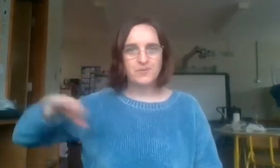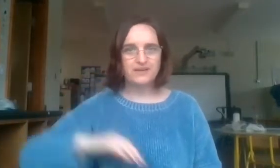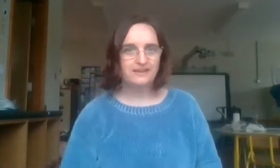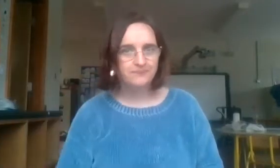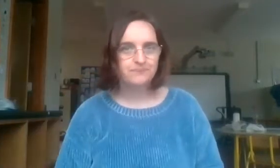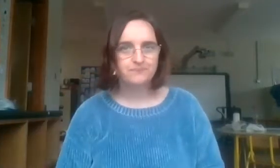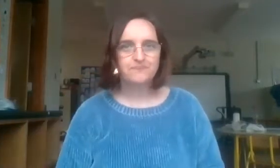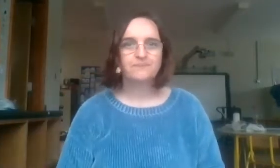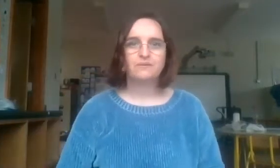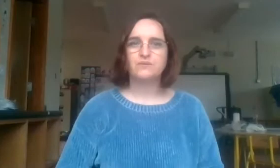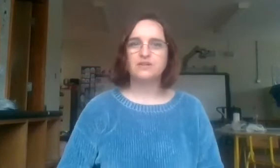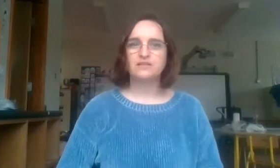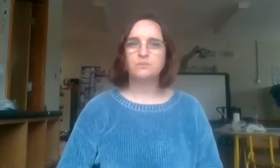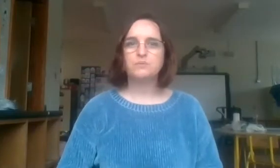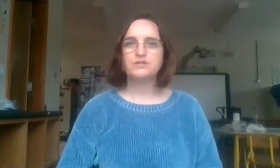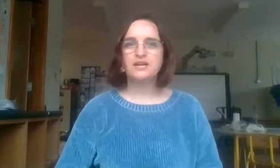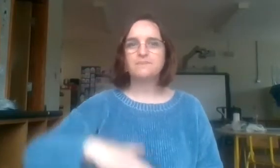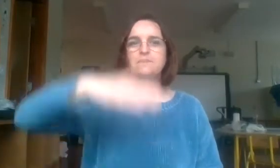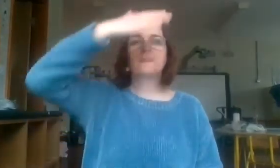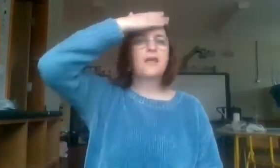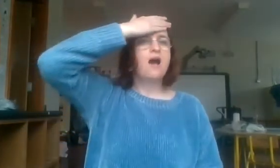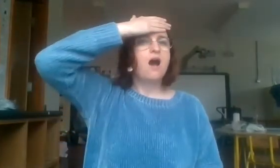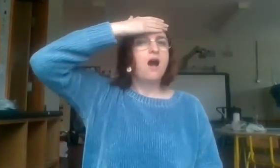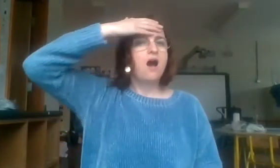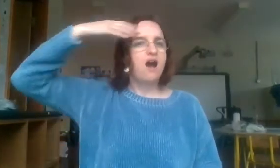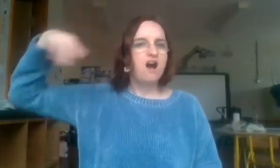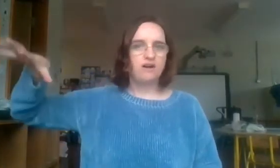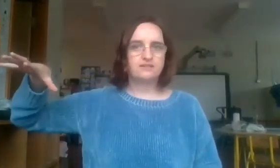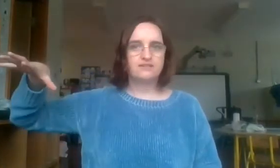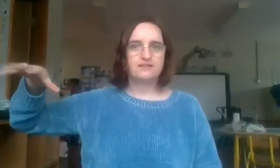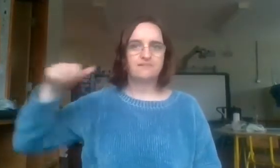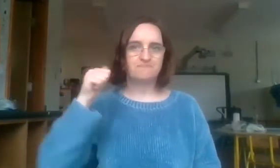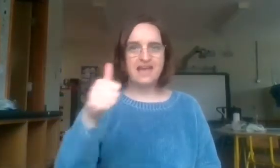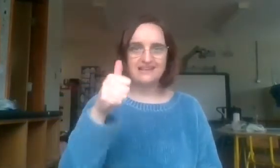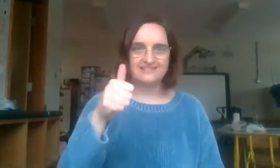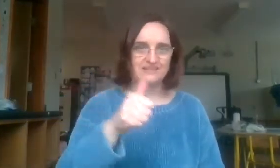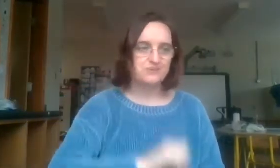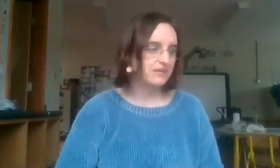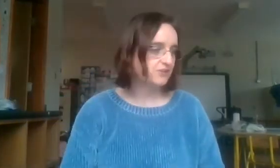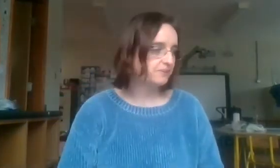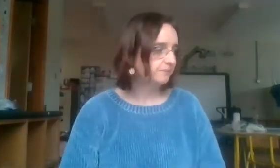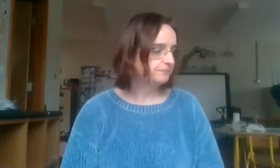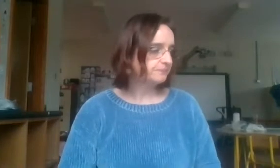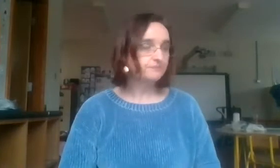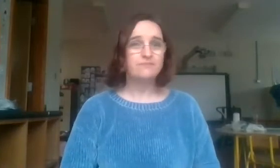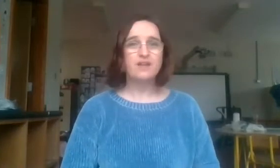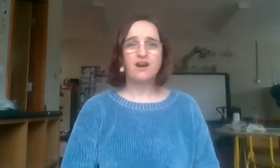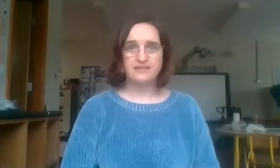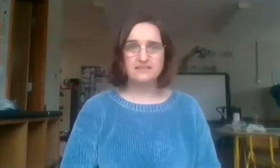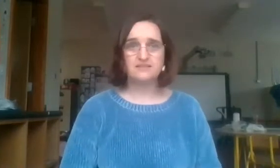Okay? We try that one more time. Hot. Excellent, well done. Our next